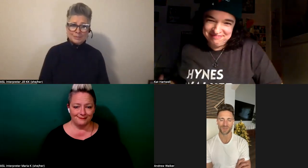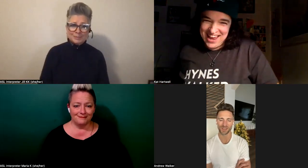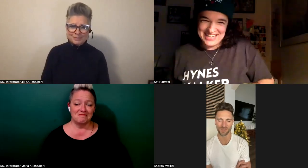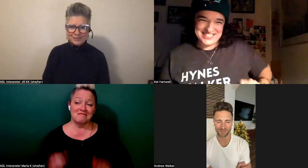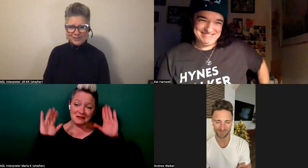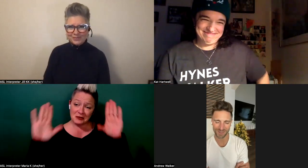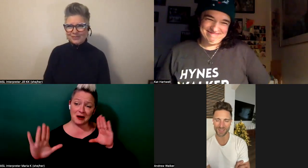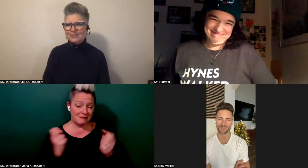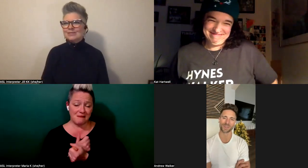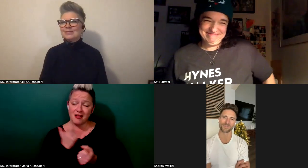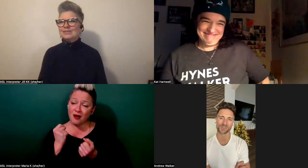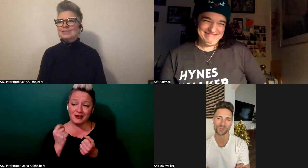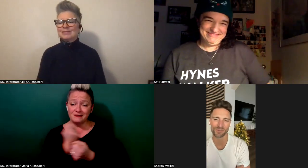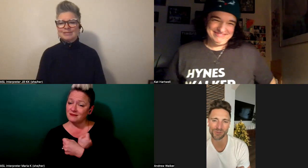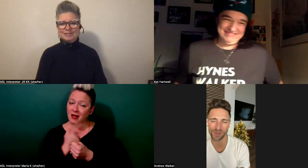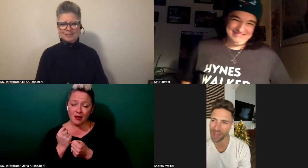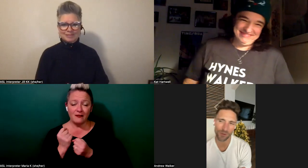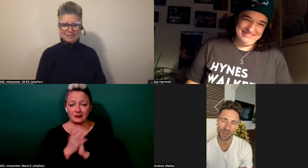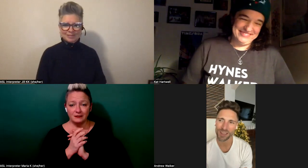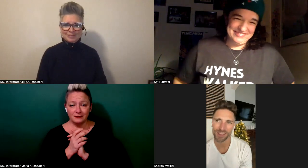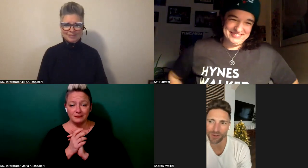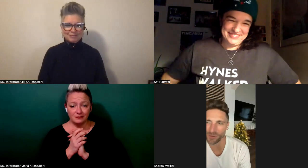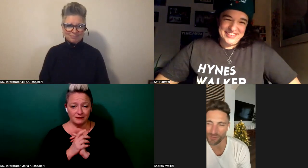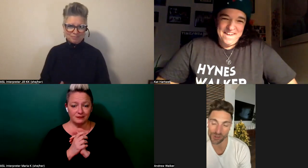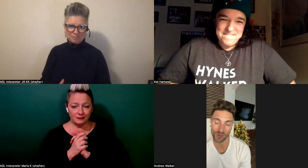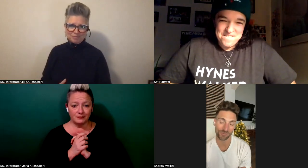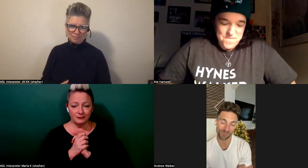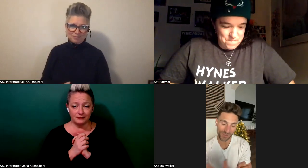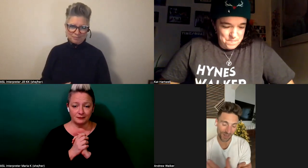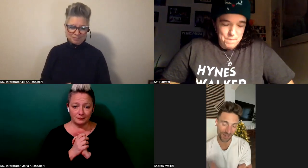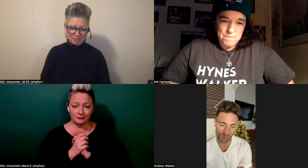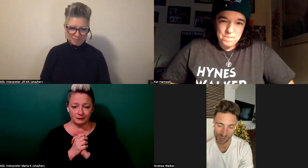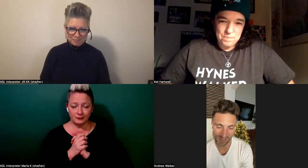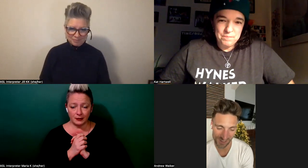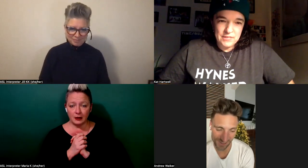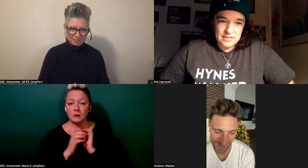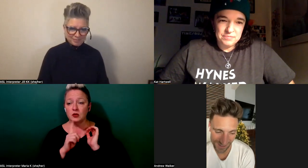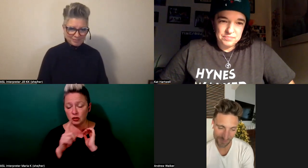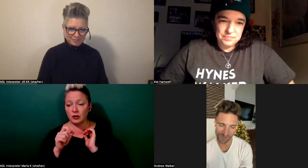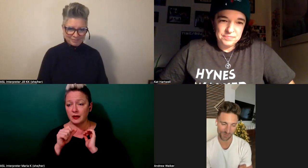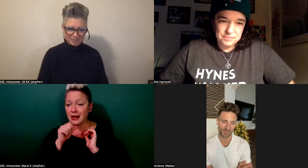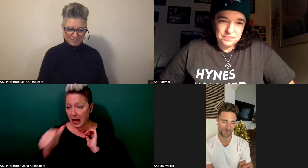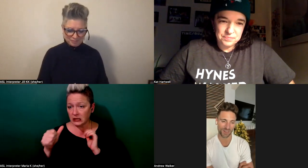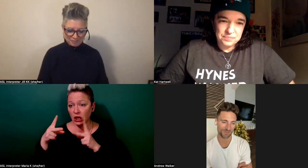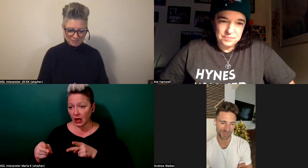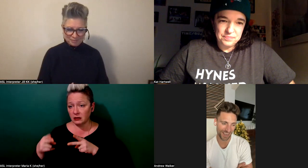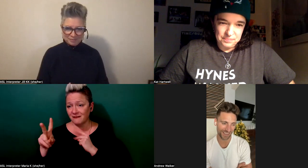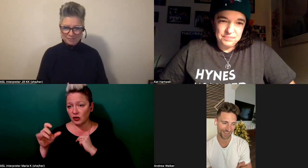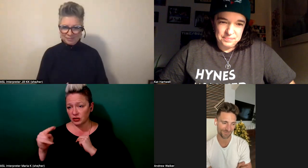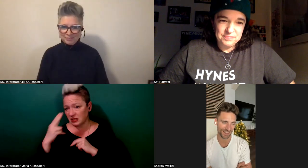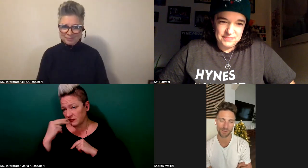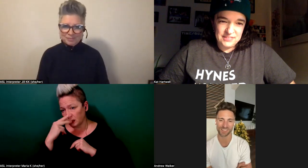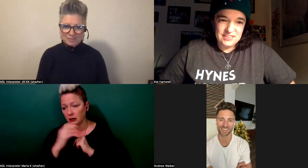Great. I love it. I love that you enjoyed. Yeah, I'm sure the uncut version was really funny, but